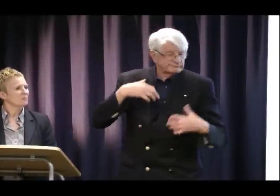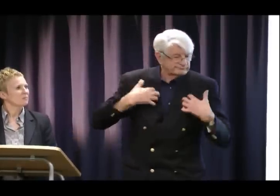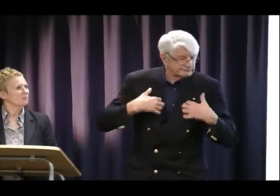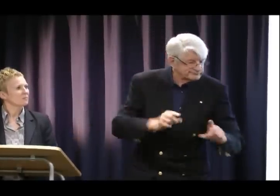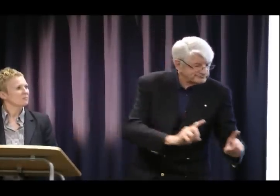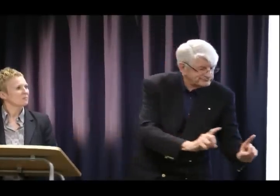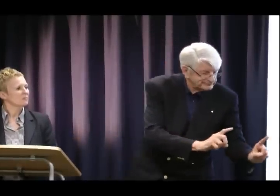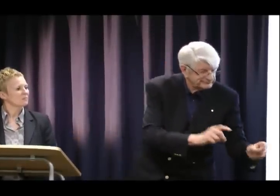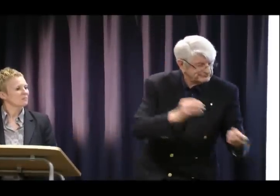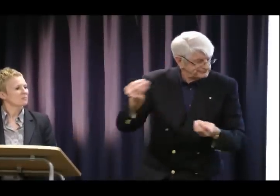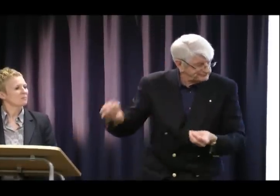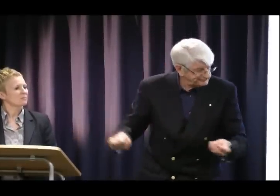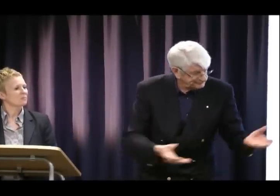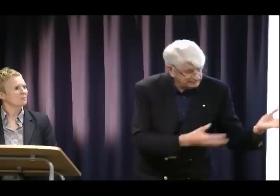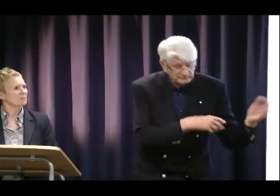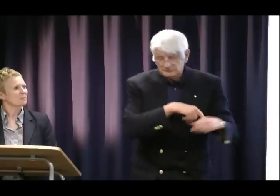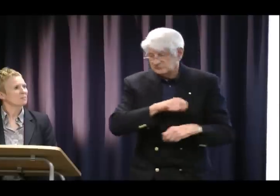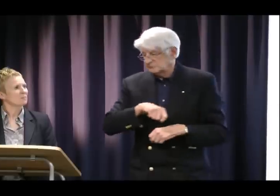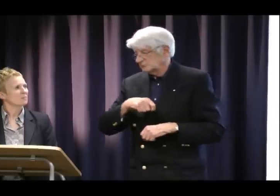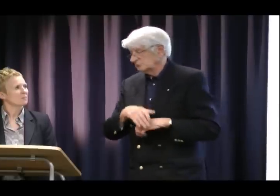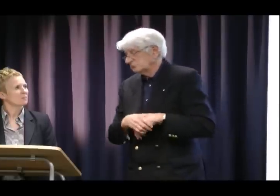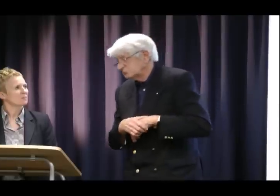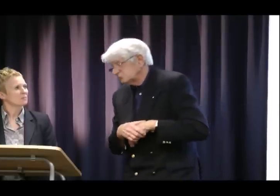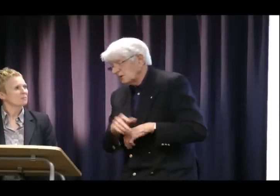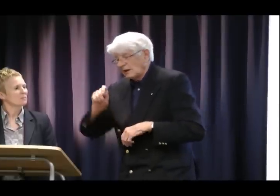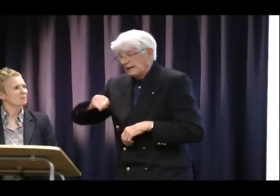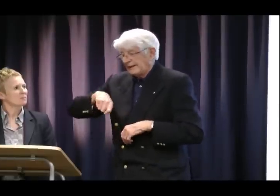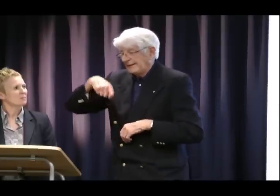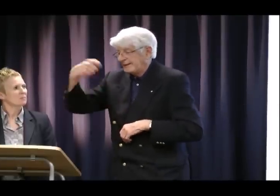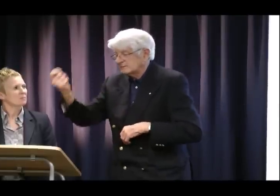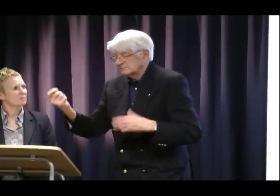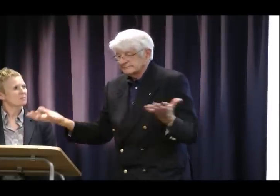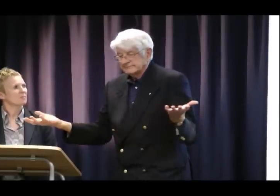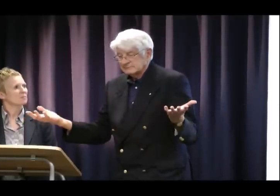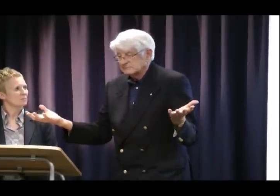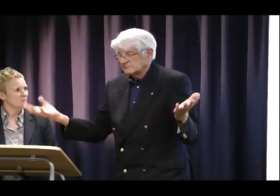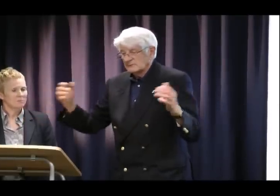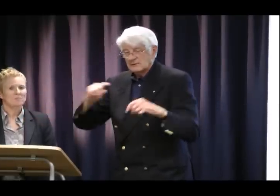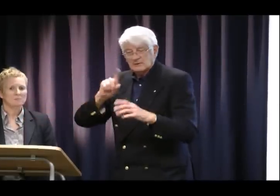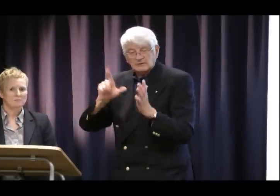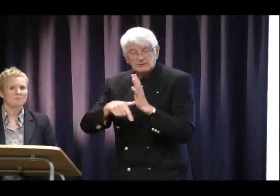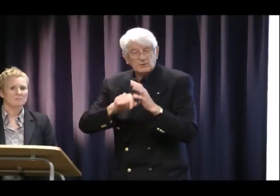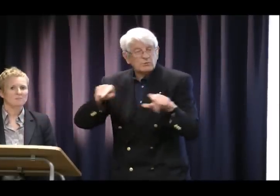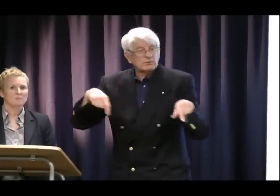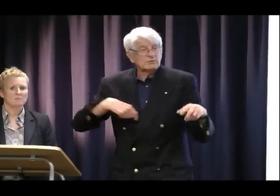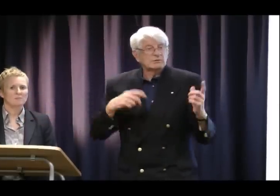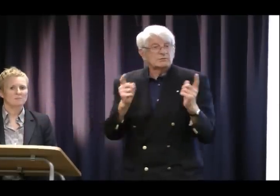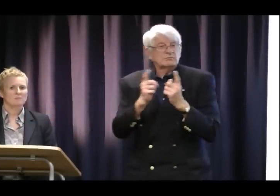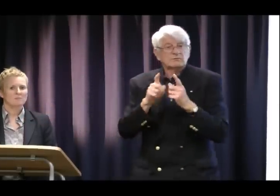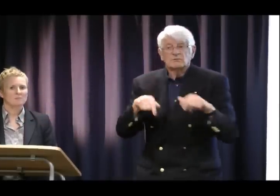consultations, and the board will be very keen to hear your responses and feedback.